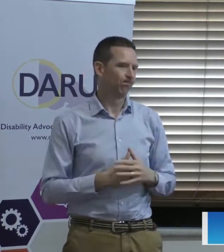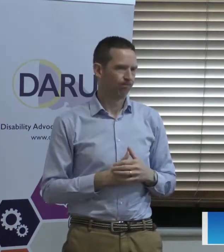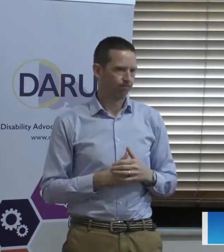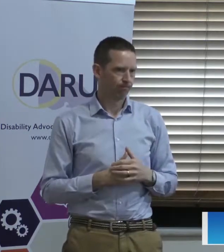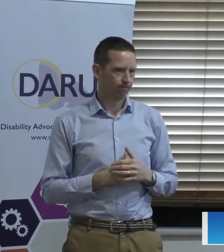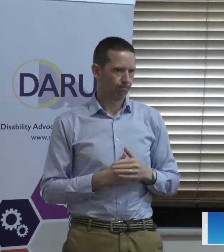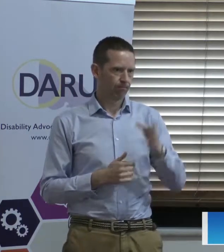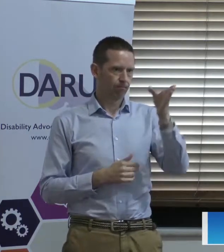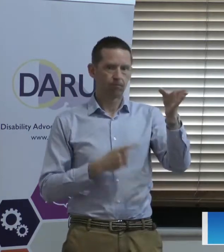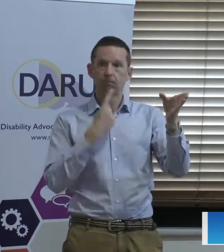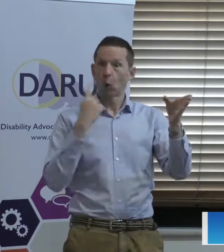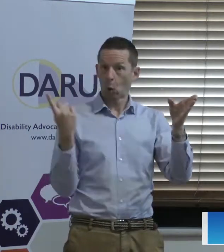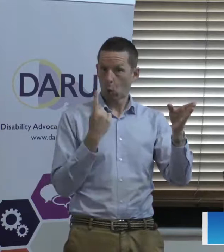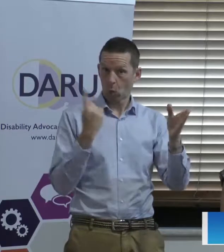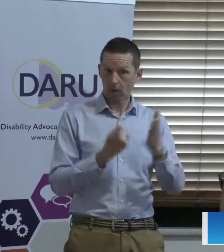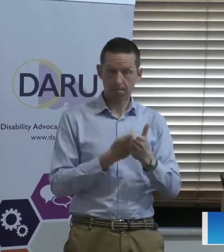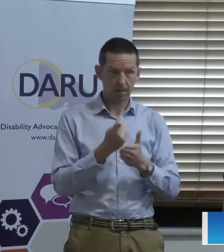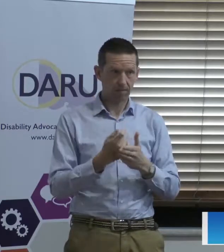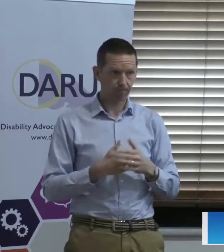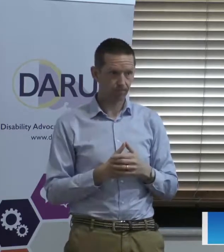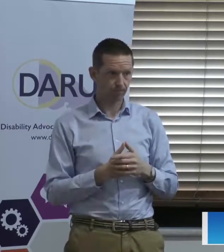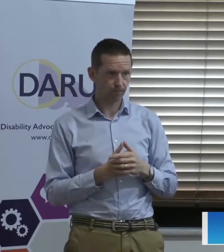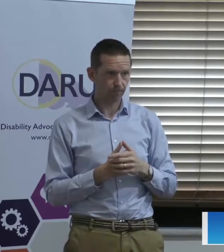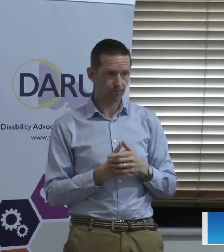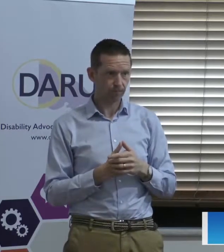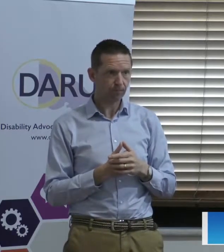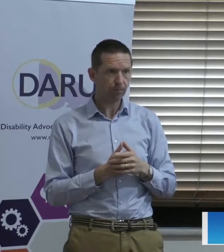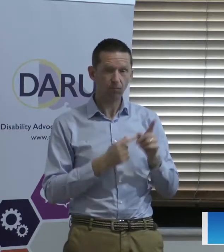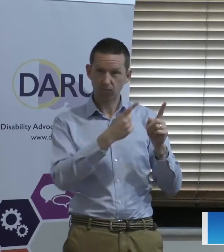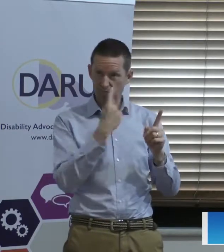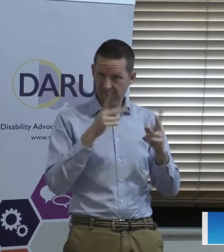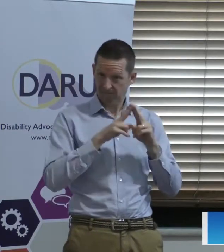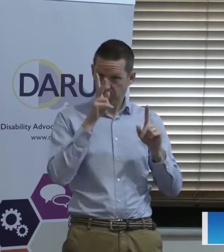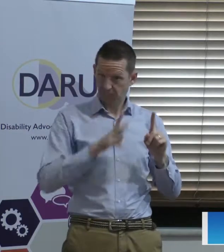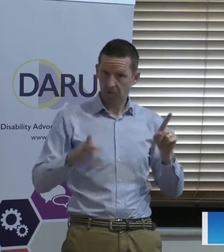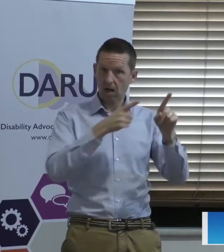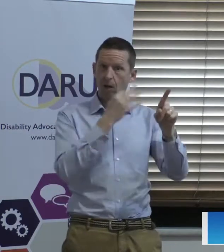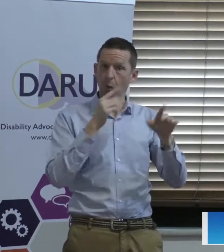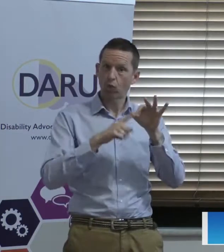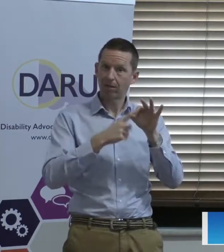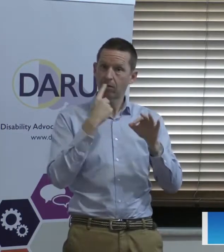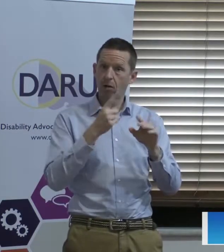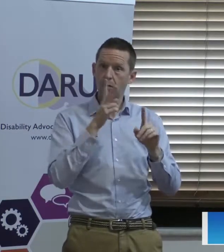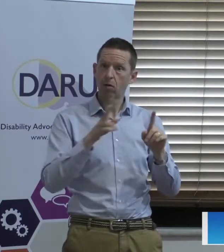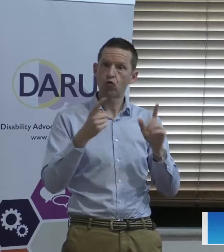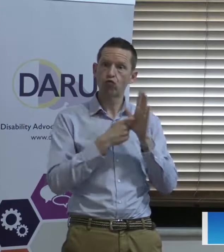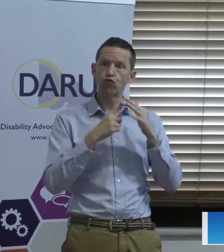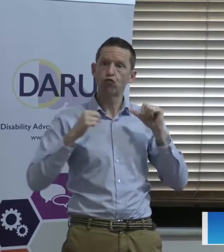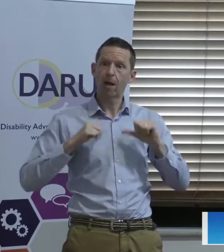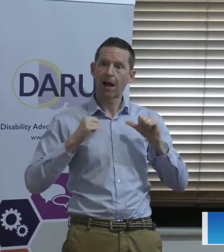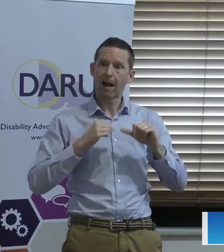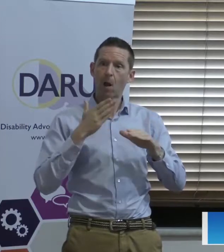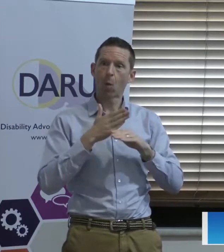who's going to pay for the training? Sorry, I've got all these questions. But if you're going to retrain a workforce, who's actually going to pay for it? And is